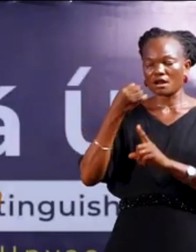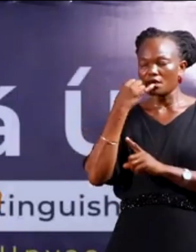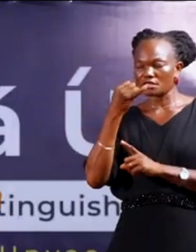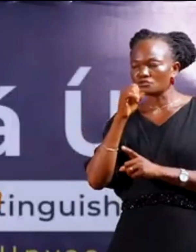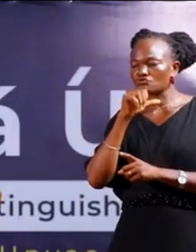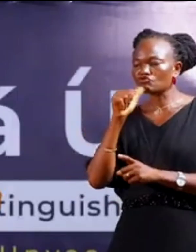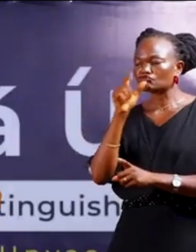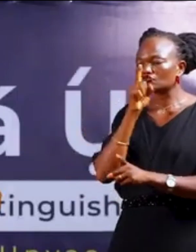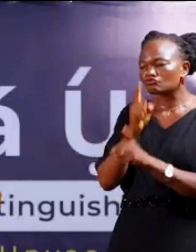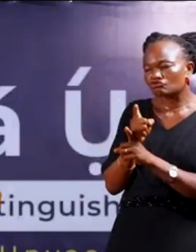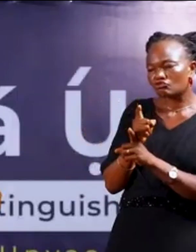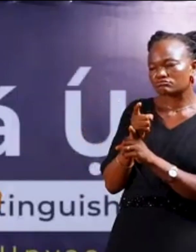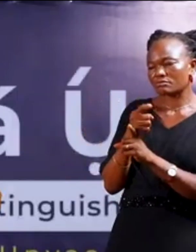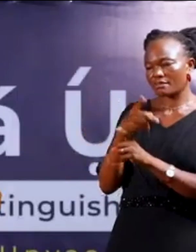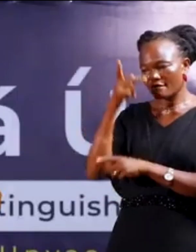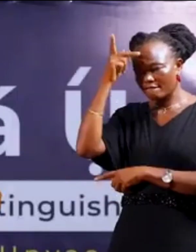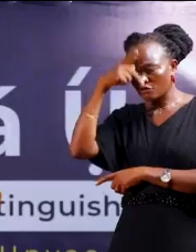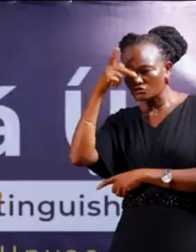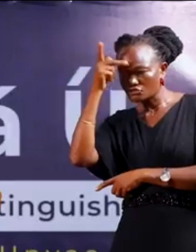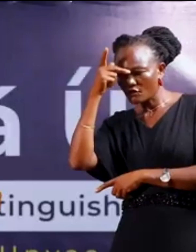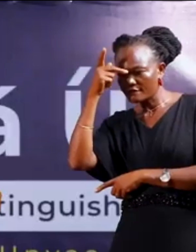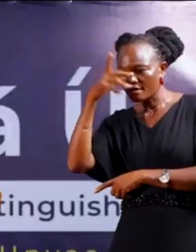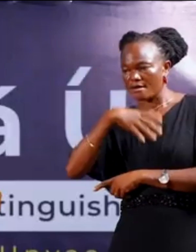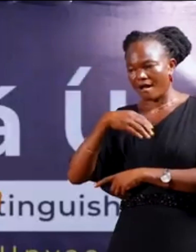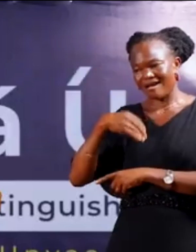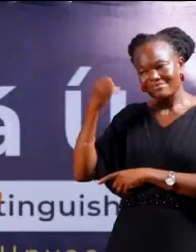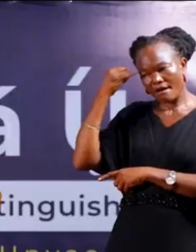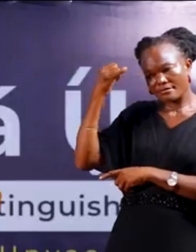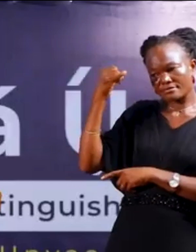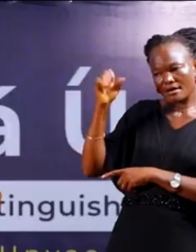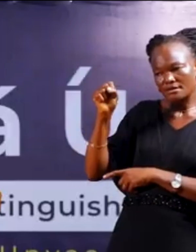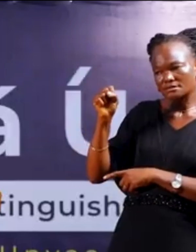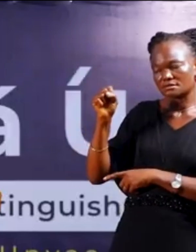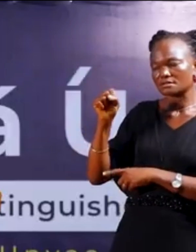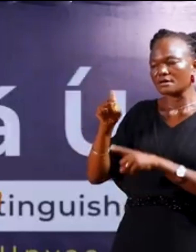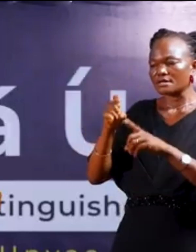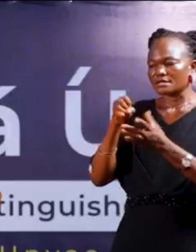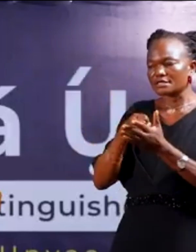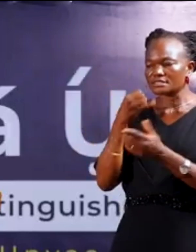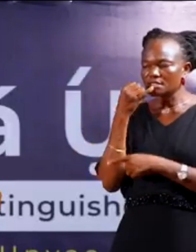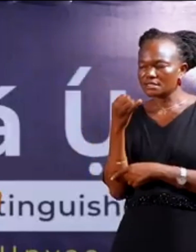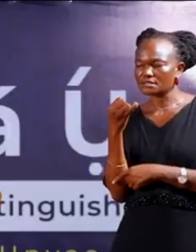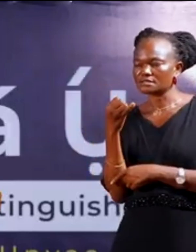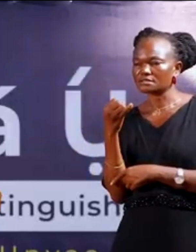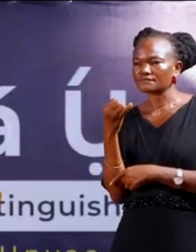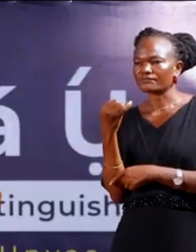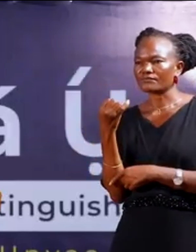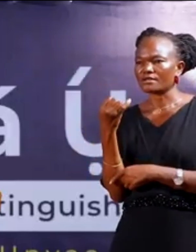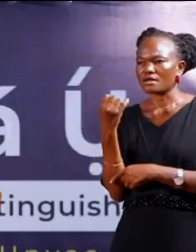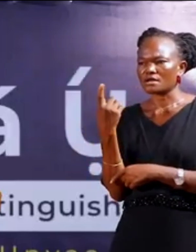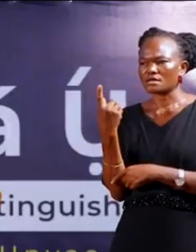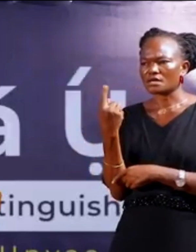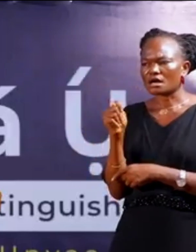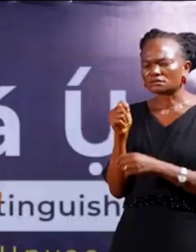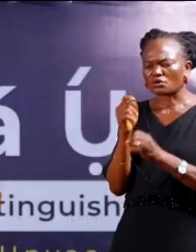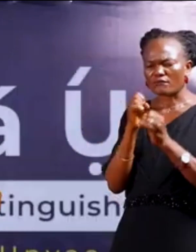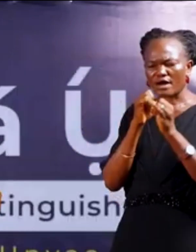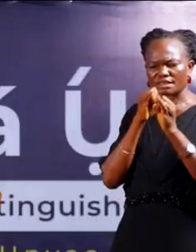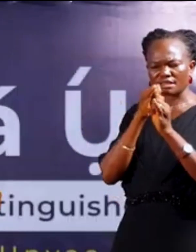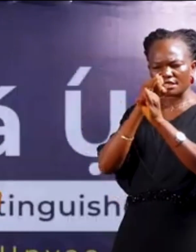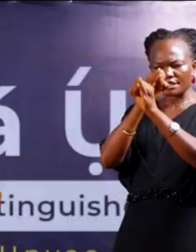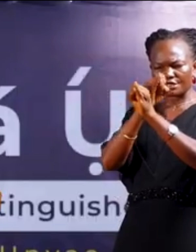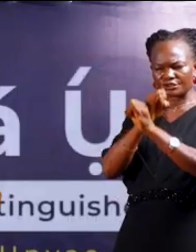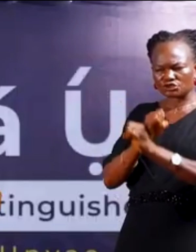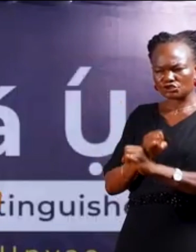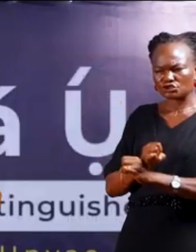not just about the political philosophy and ideas, but in it is sort of an indigenous